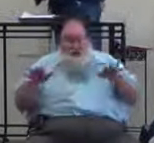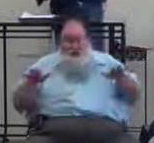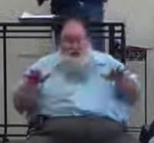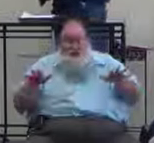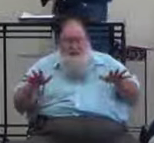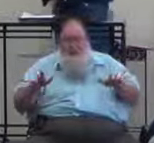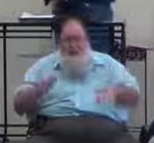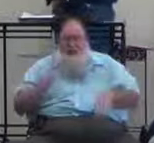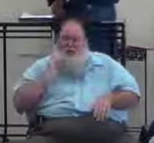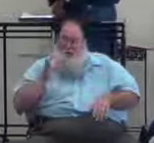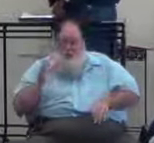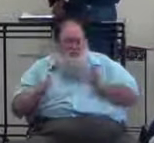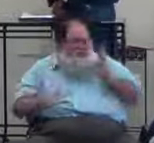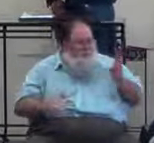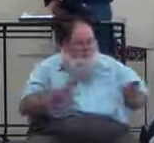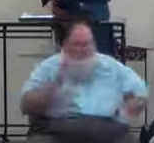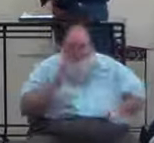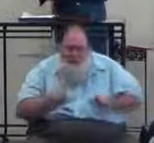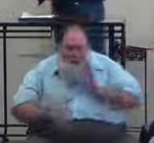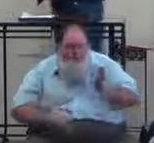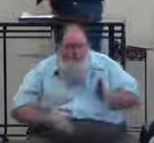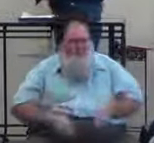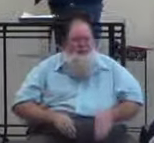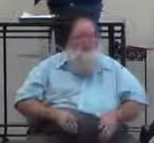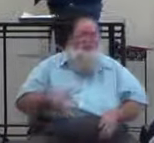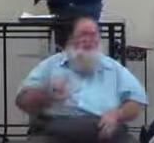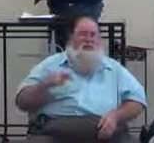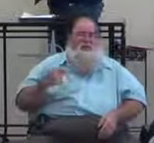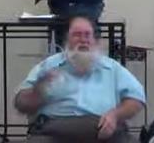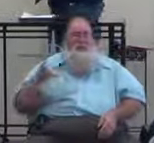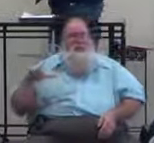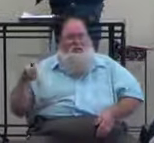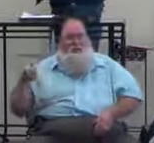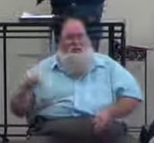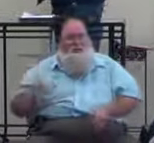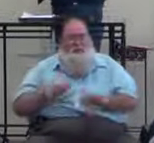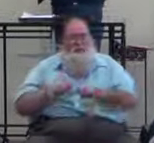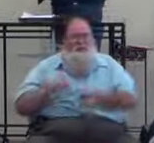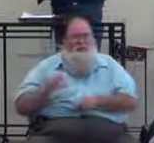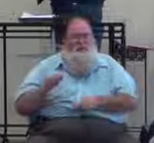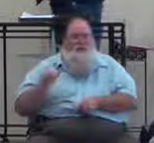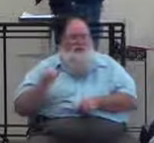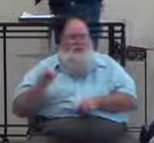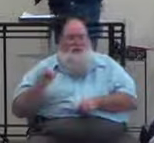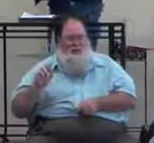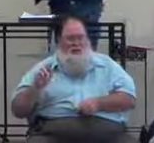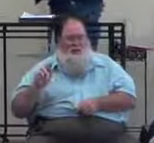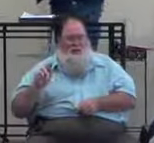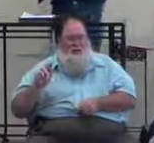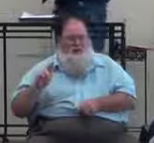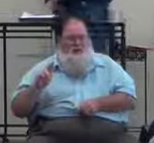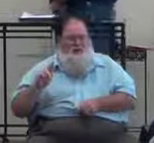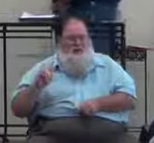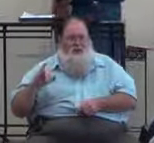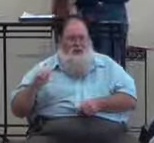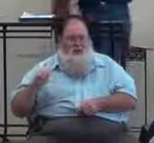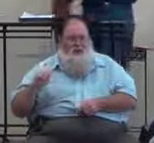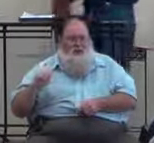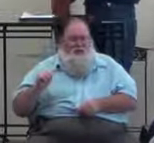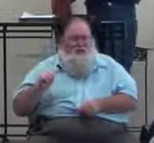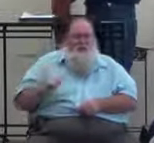in Samaria and proclaimed the Christ there. And when the crowds heard Philip and saw the miraculous signs